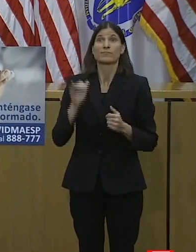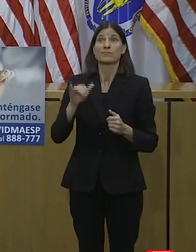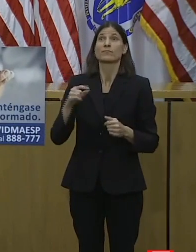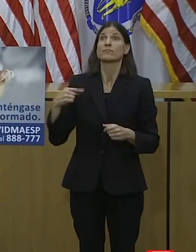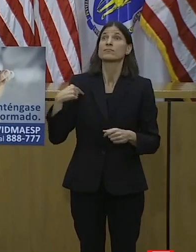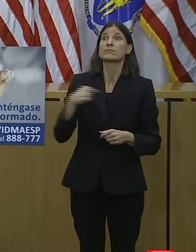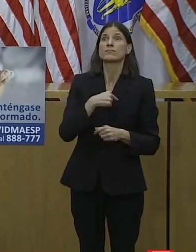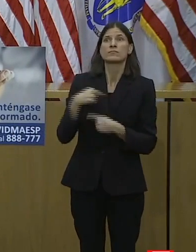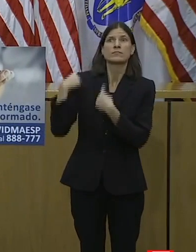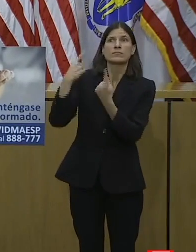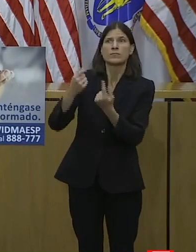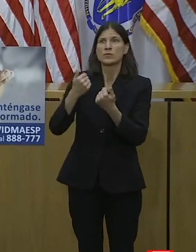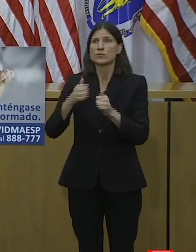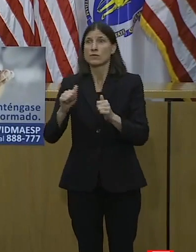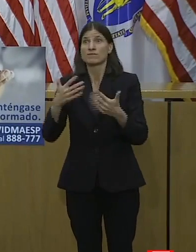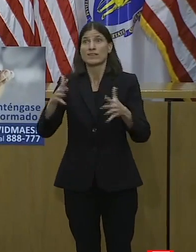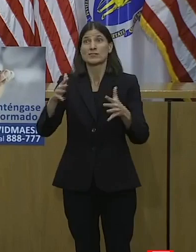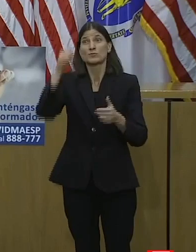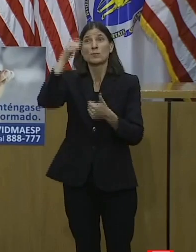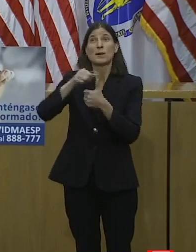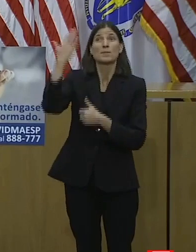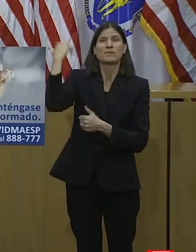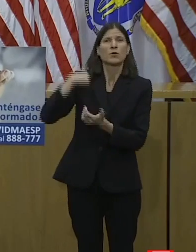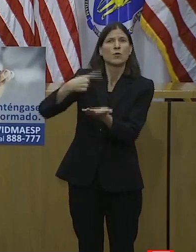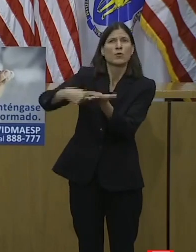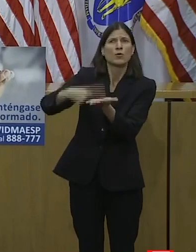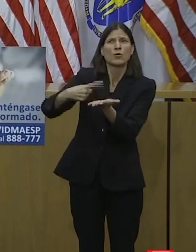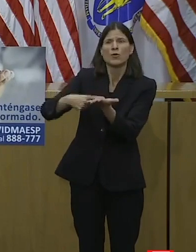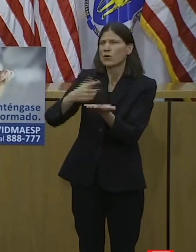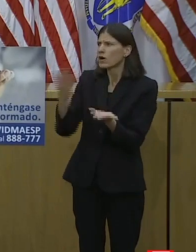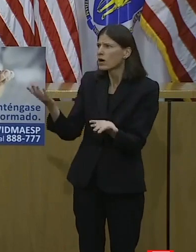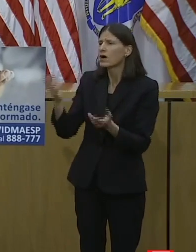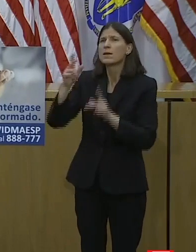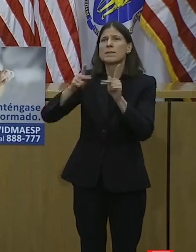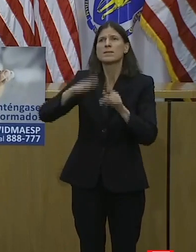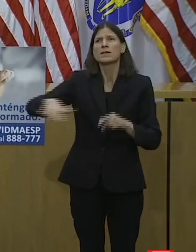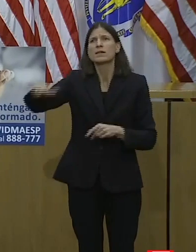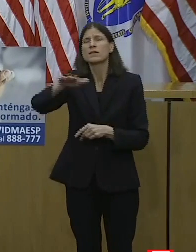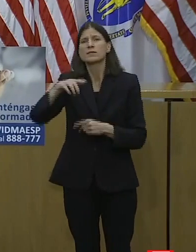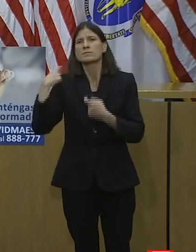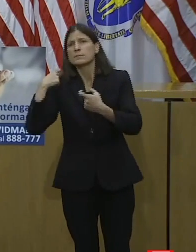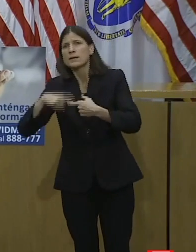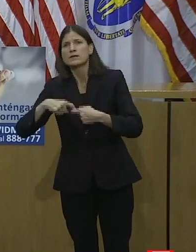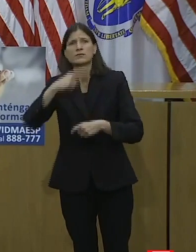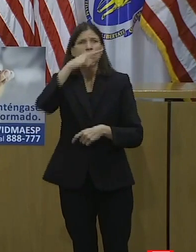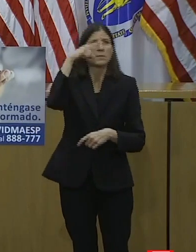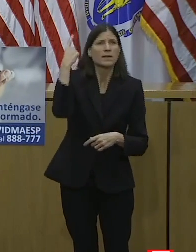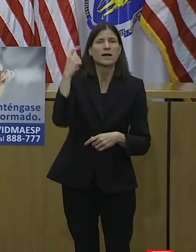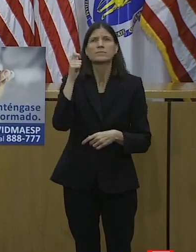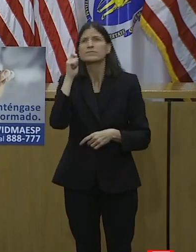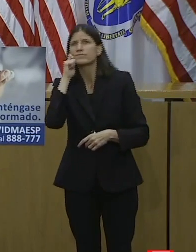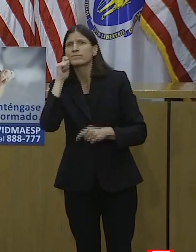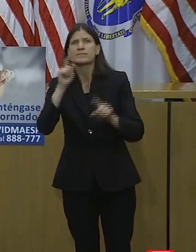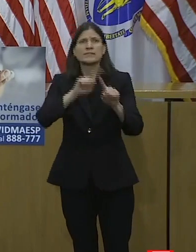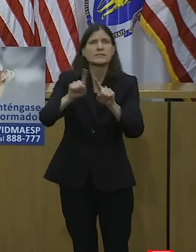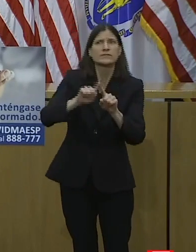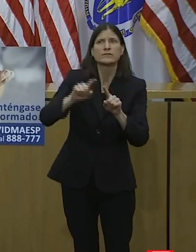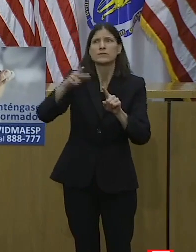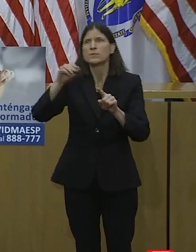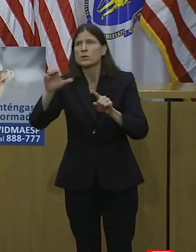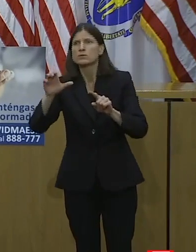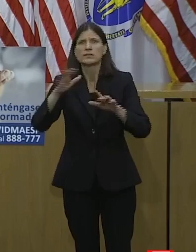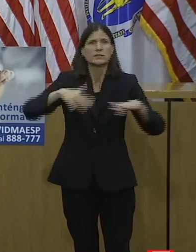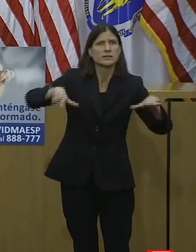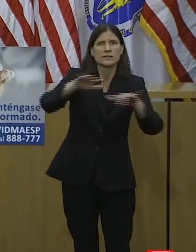is not nearly as complete as we want it to be. I do notice progress every day, but it could occur faster, and the Public